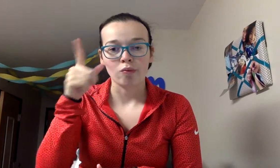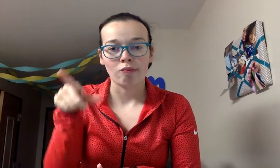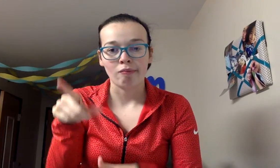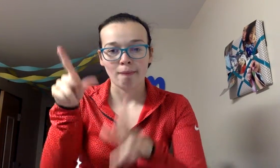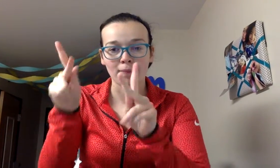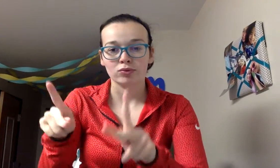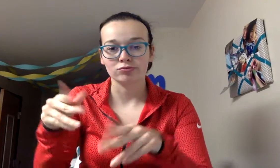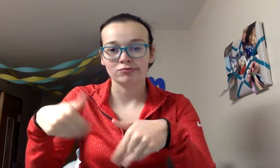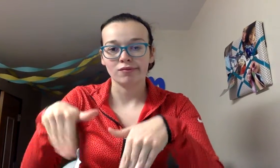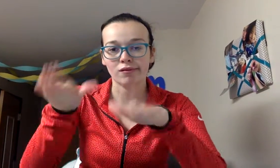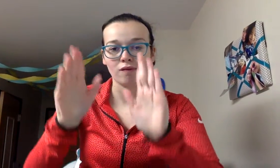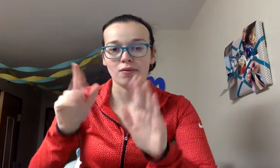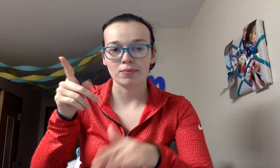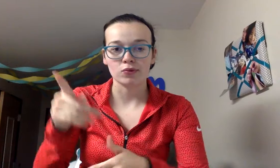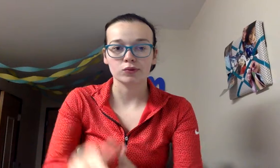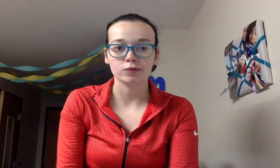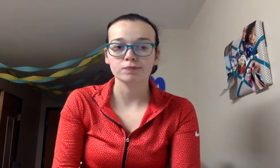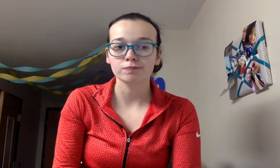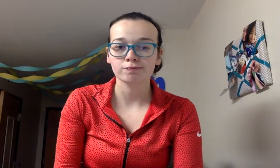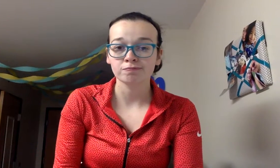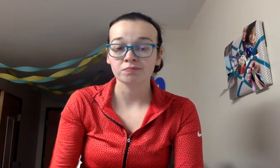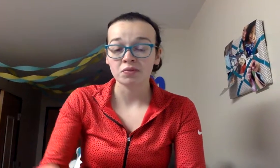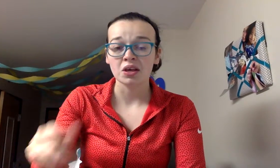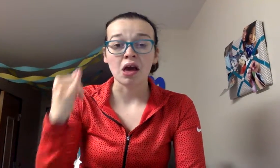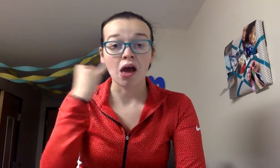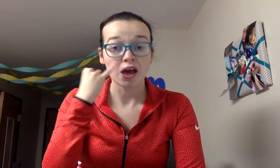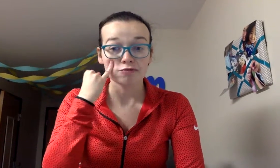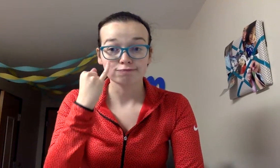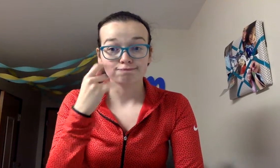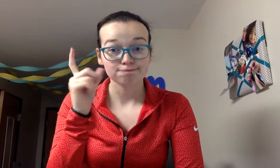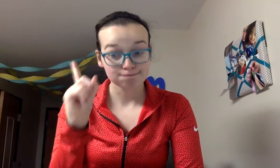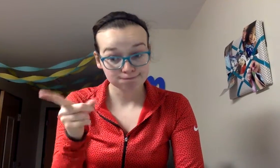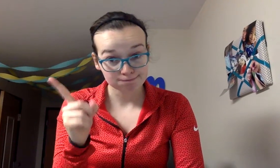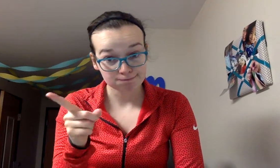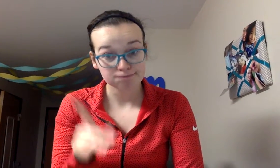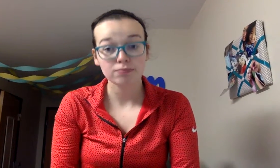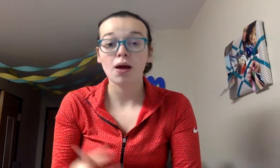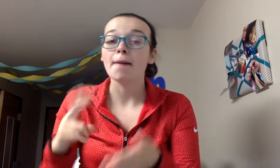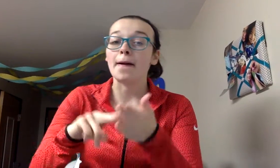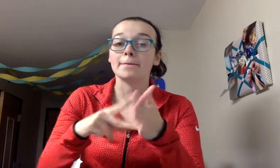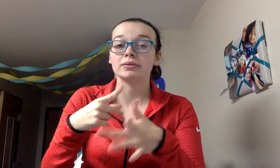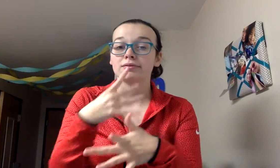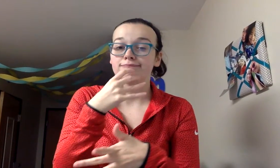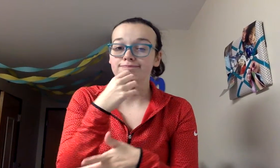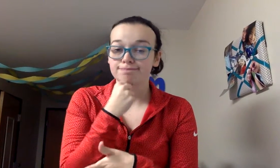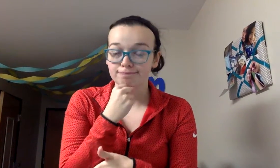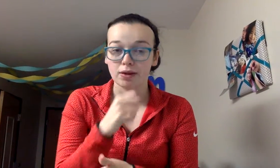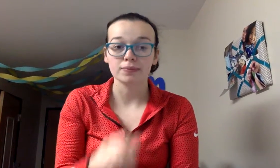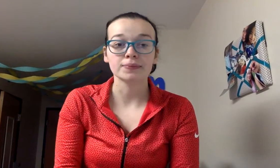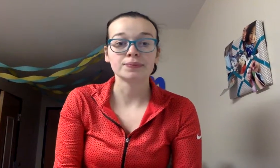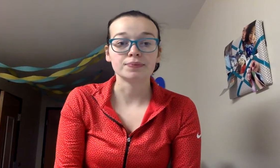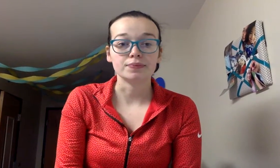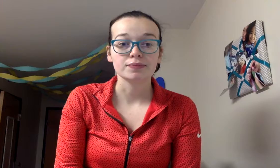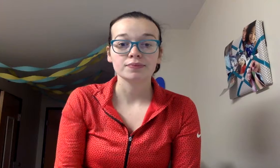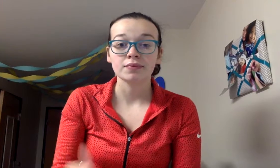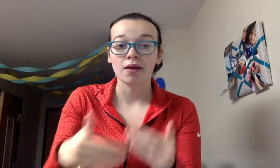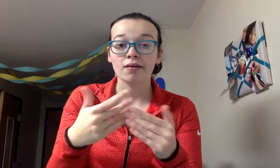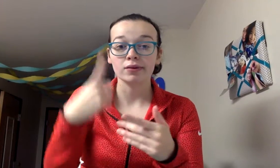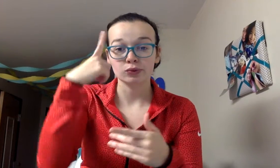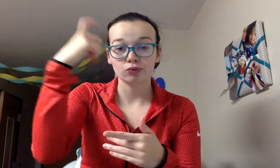you for 2 hours, they're doing that because they care to make you better. So, next dream, Walt Disney Imagineering. When I was 8,